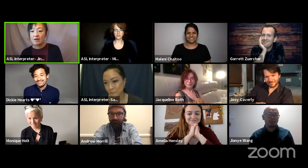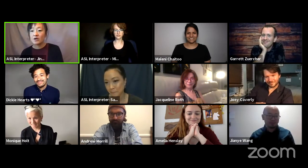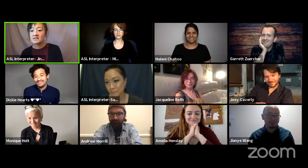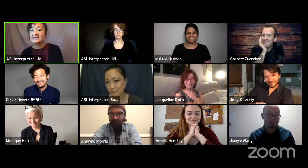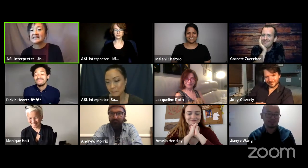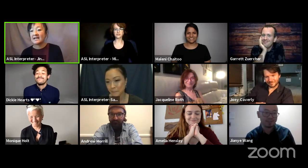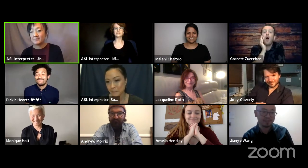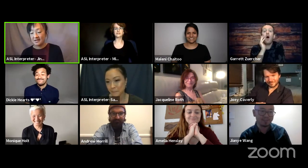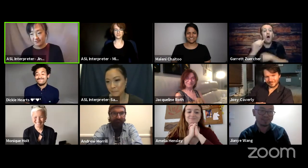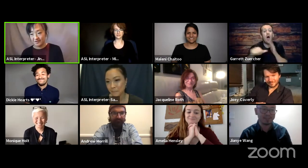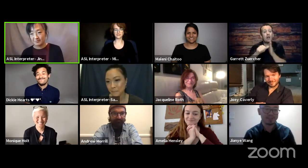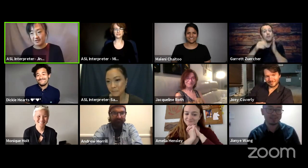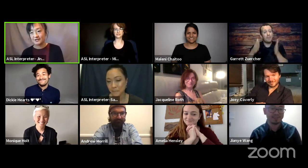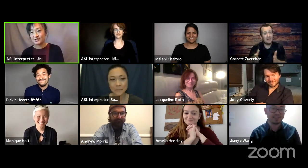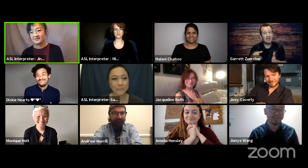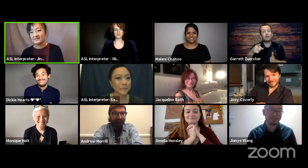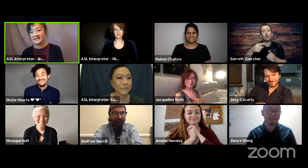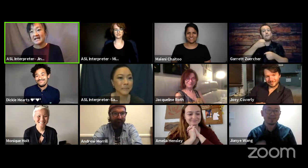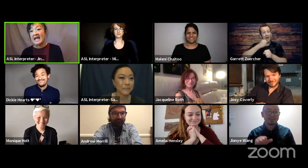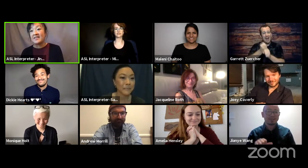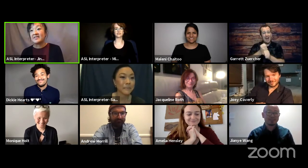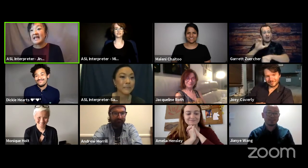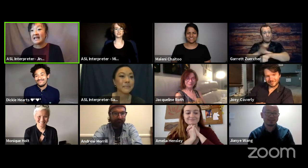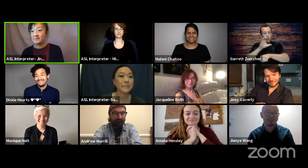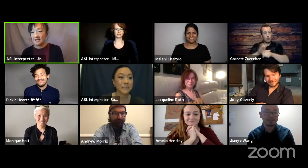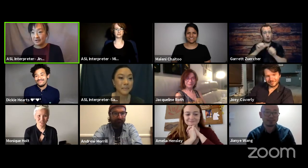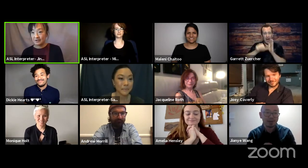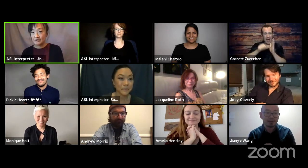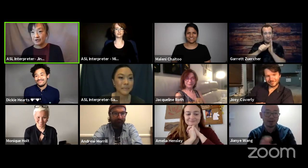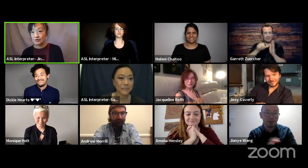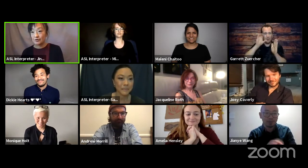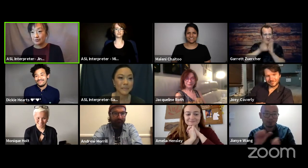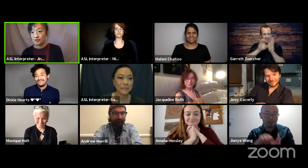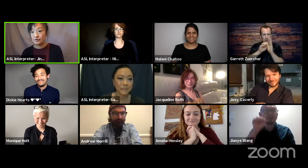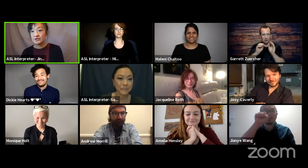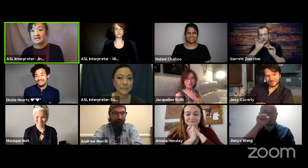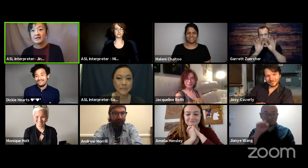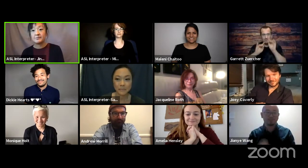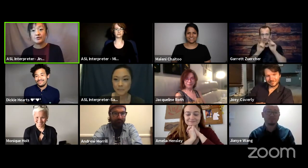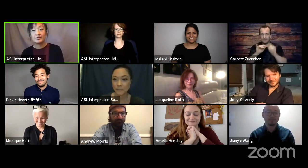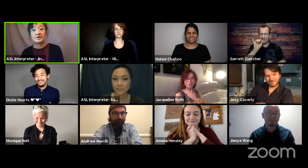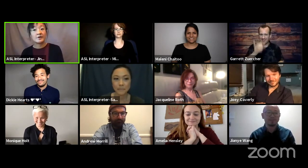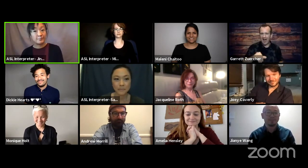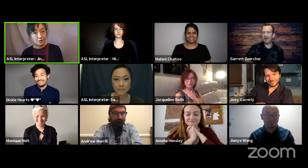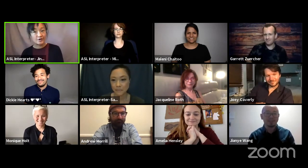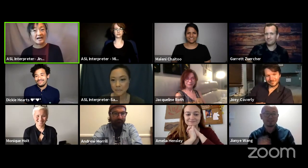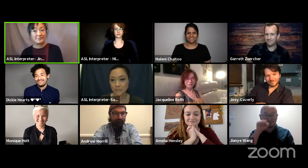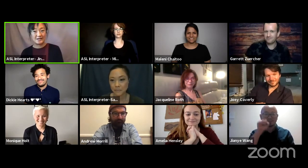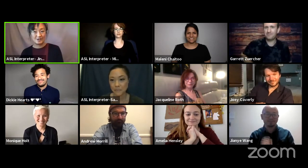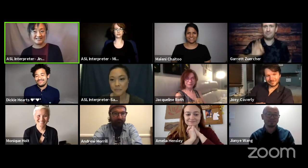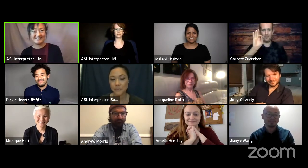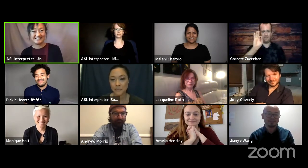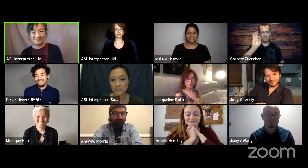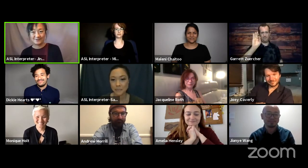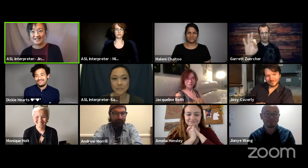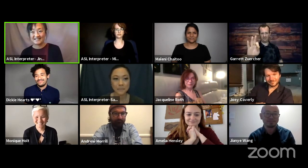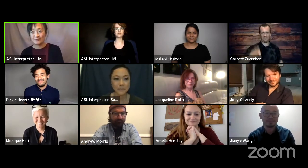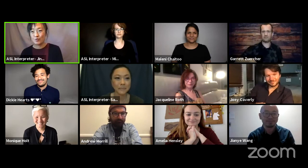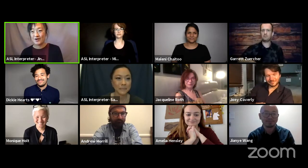worked as the animator for this production. The animator, so you did the computer animations for this.